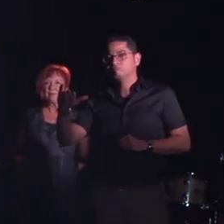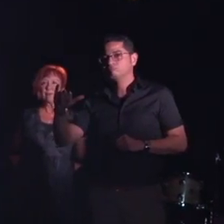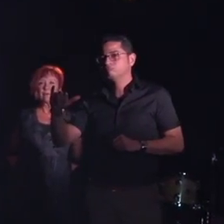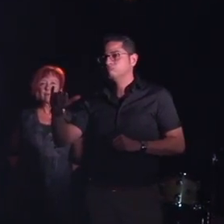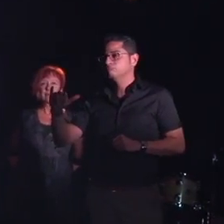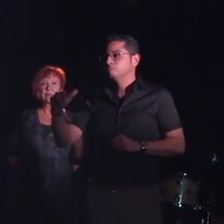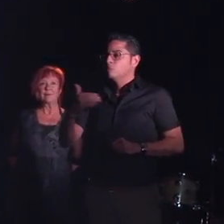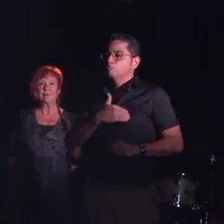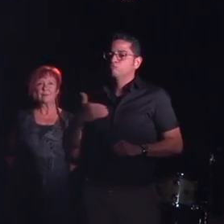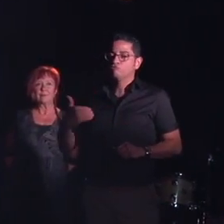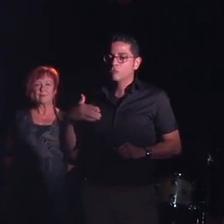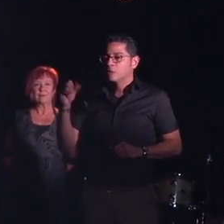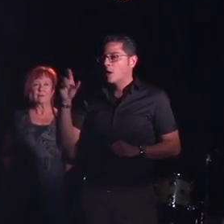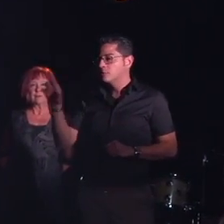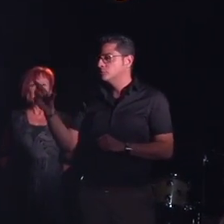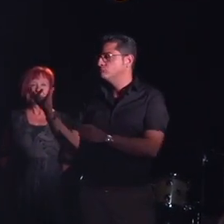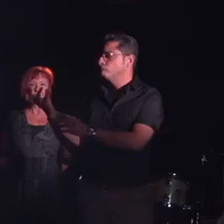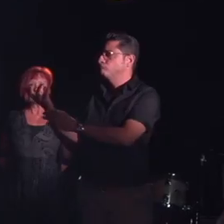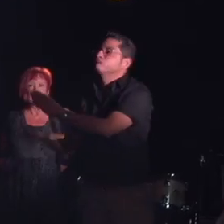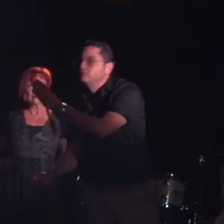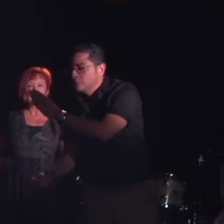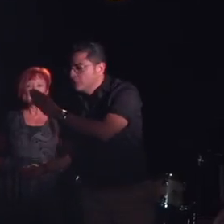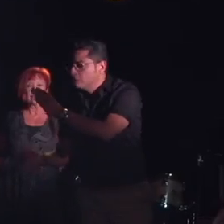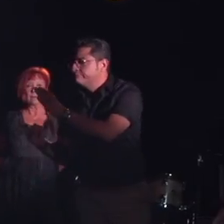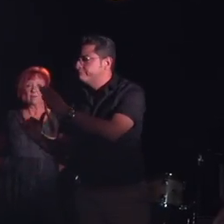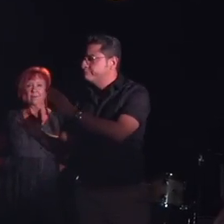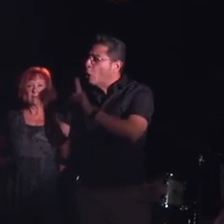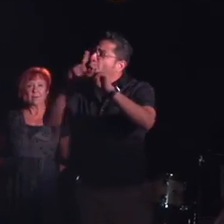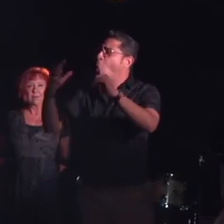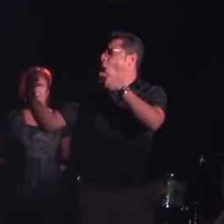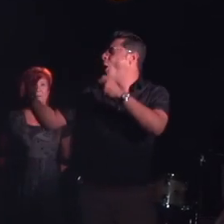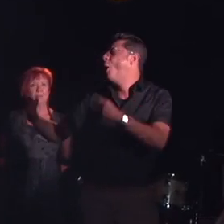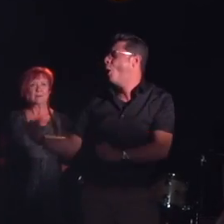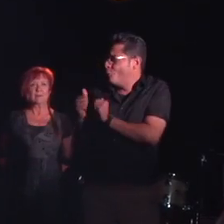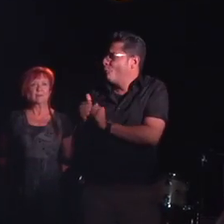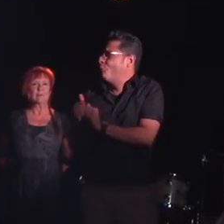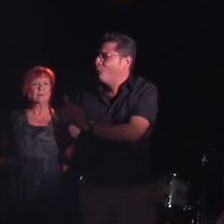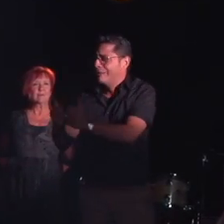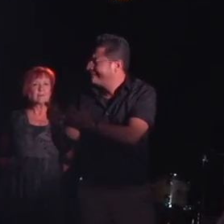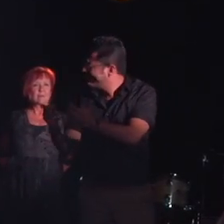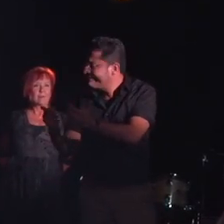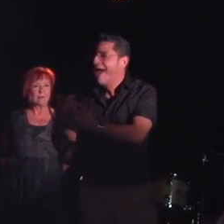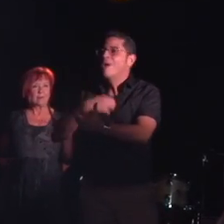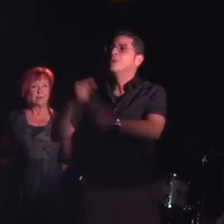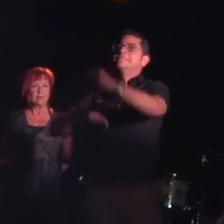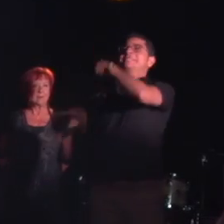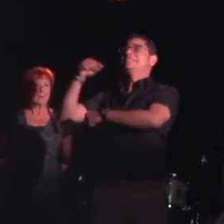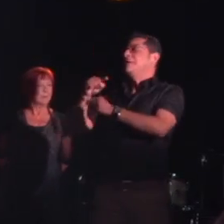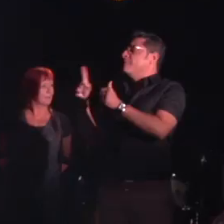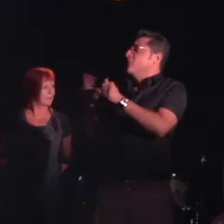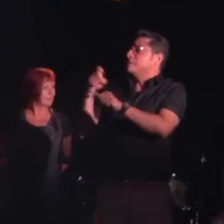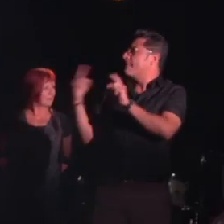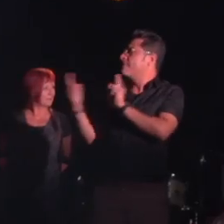Now with breast cancer, having robbed Marie and me of growing old together, I lament that we didn't see instantly that we were perfect for each